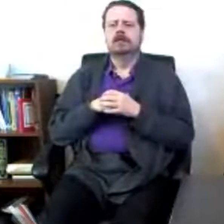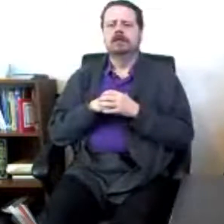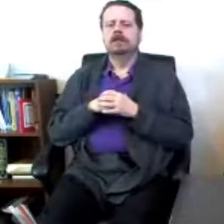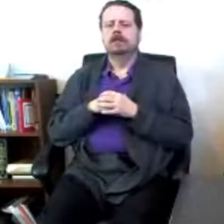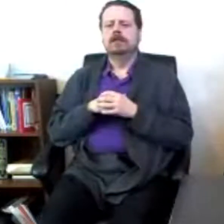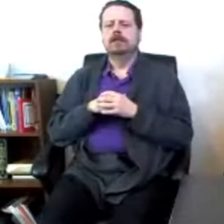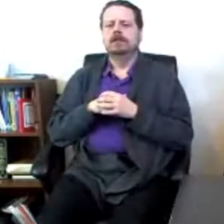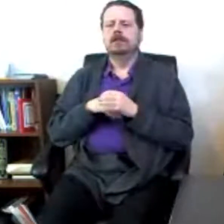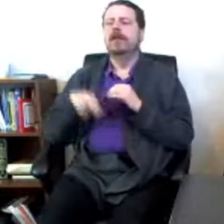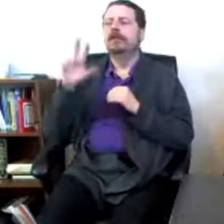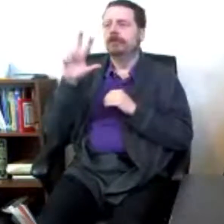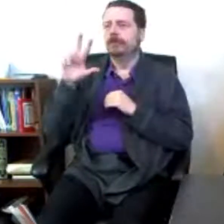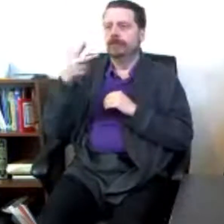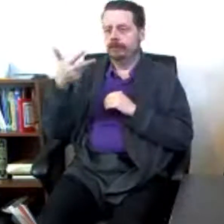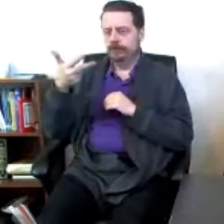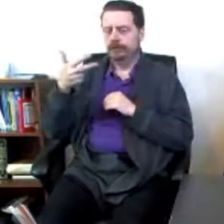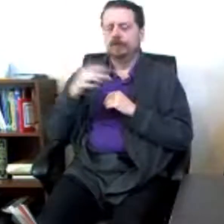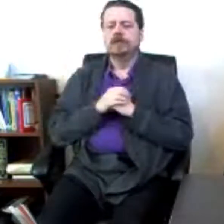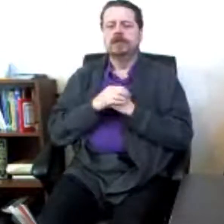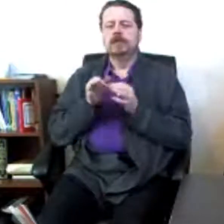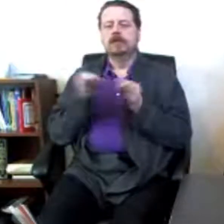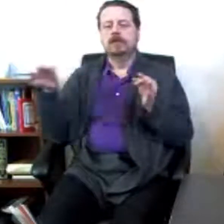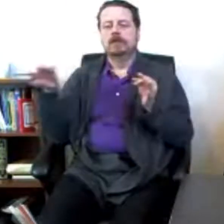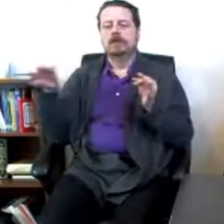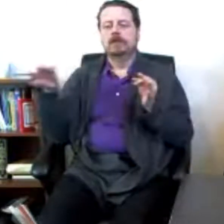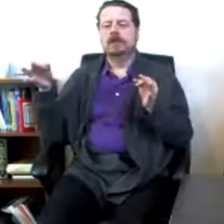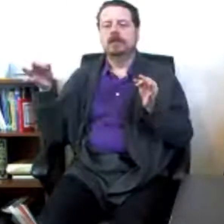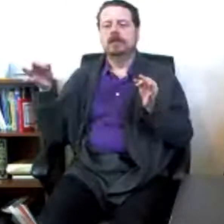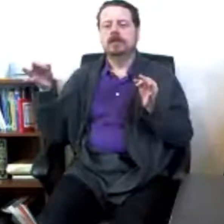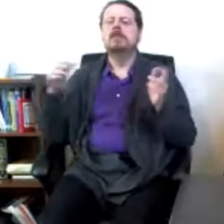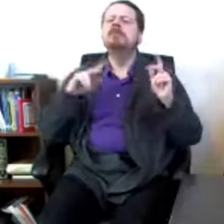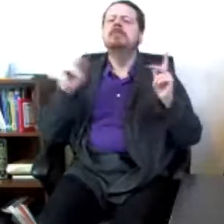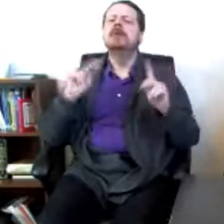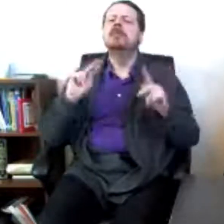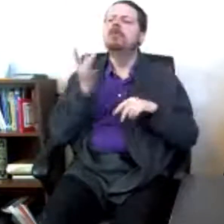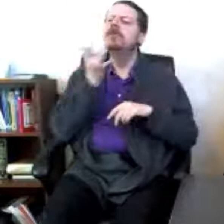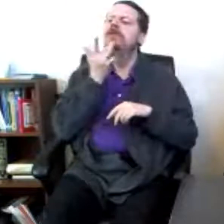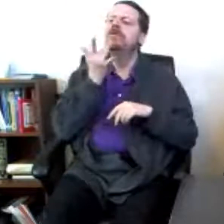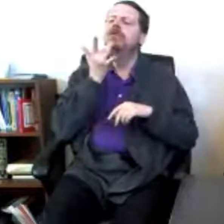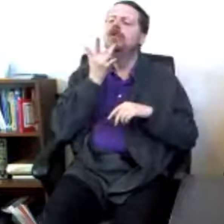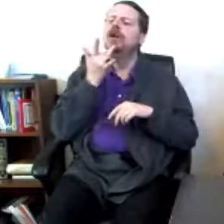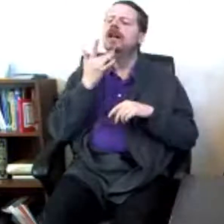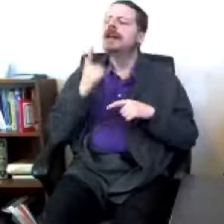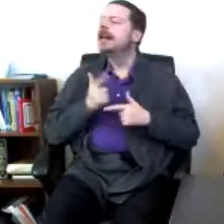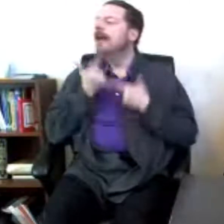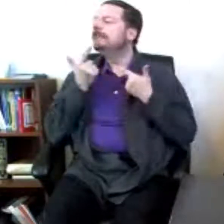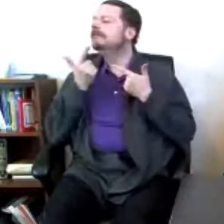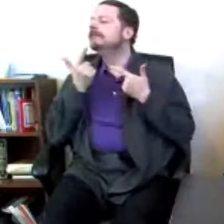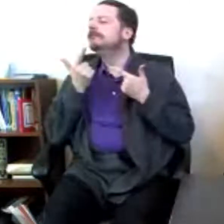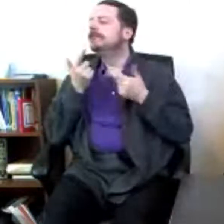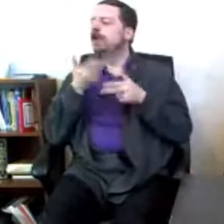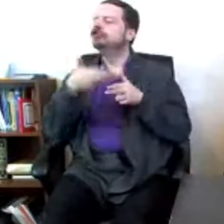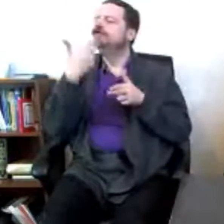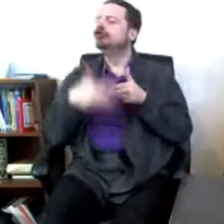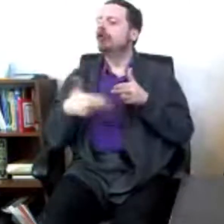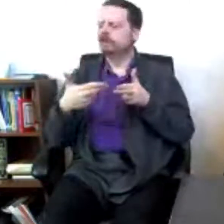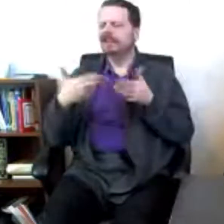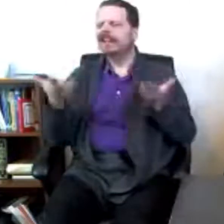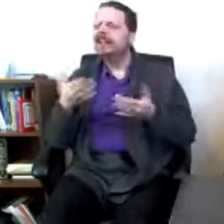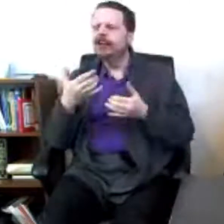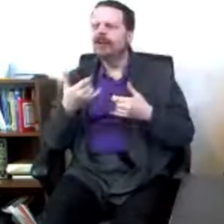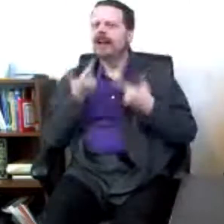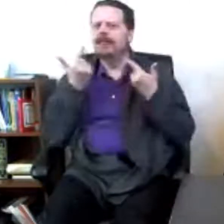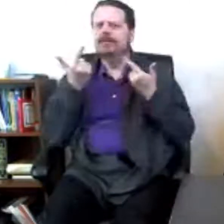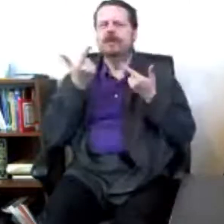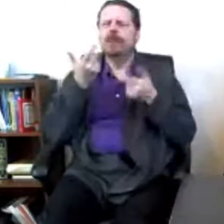Ayah number 3, those who give preference to the life that is short, this life, which